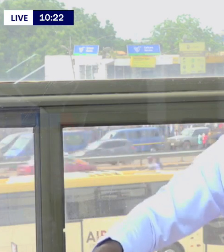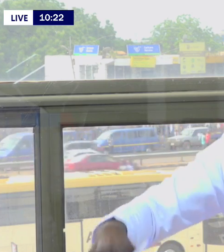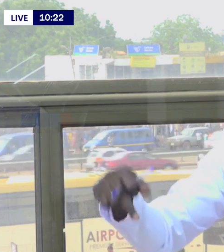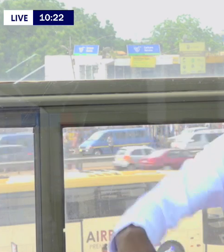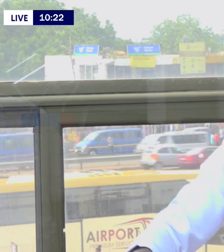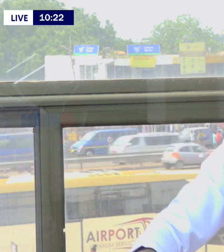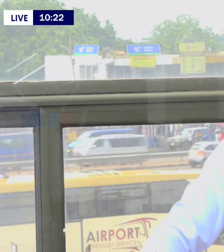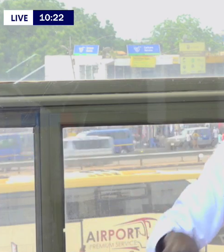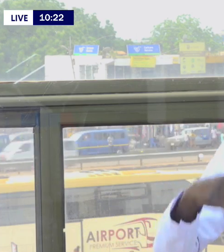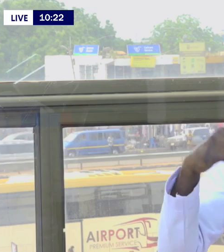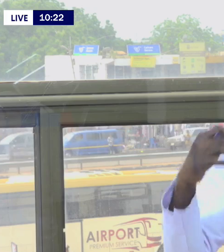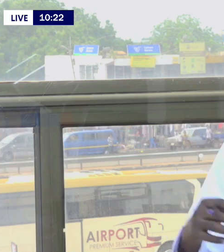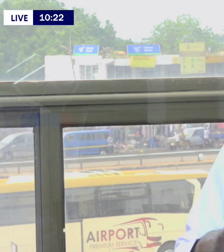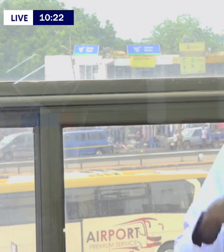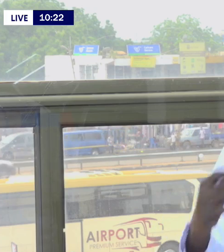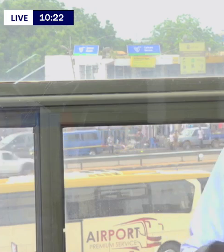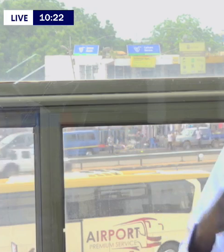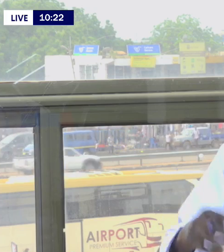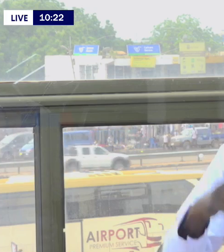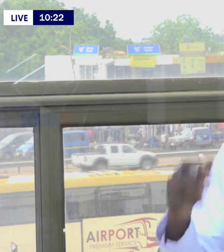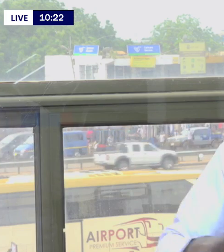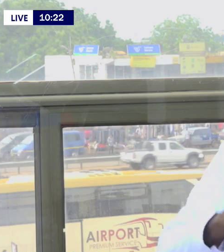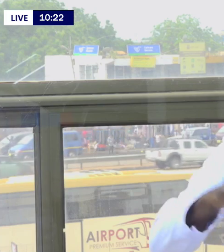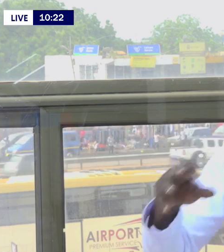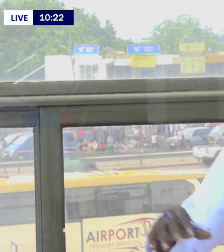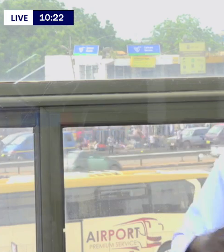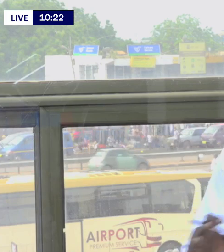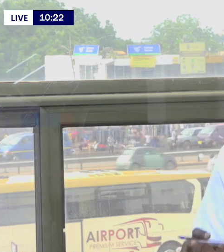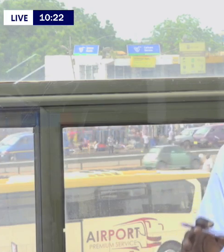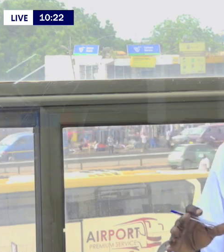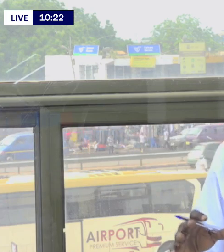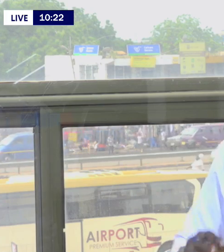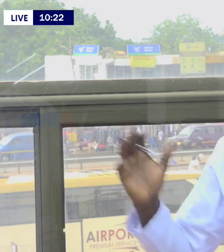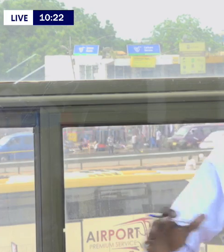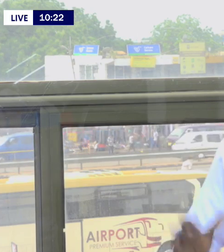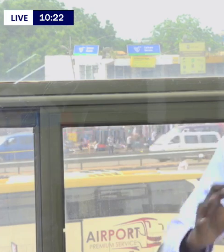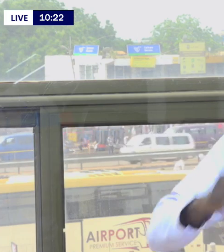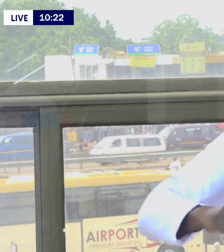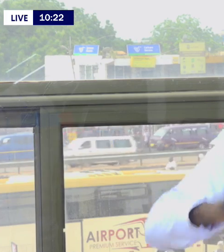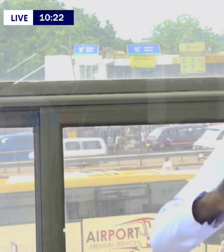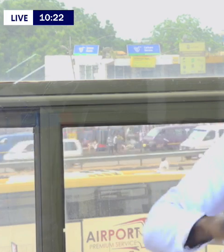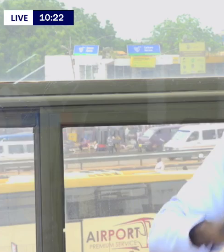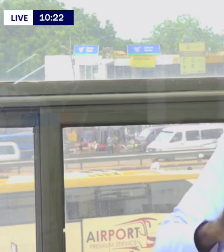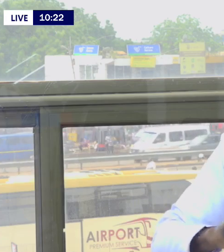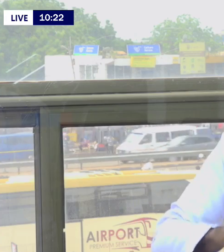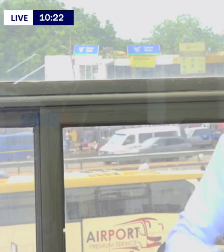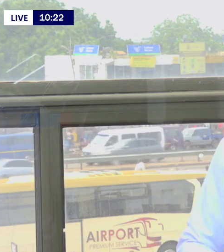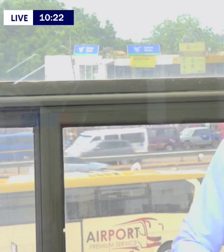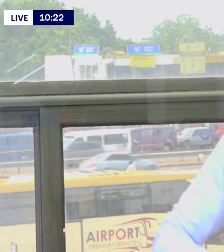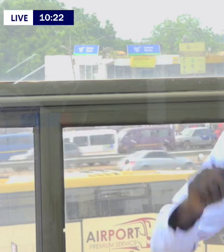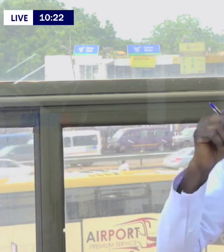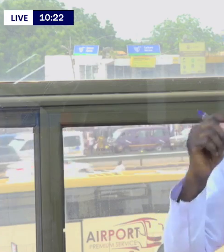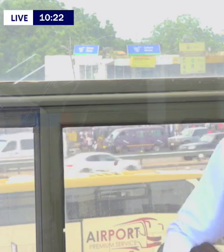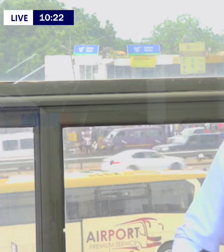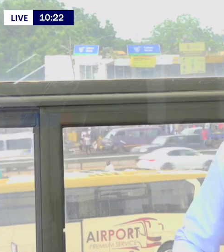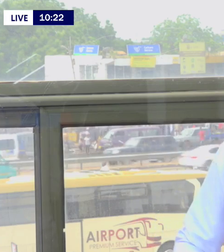side dini e wo mu e dini wo mu a e bia na e di sa names ni nyina no eni se etna sa register ni munti no